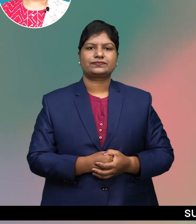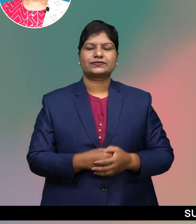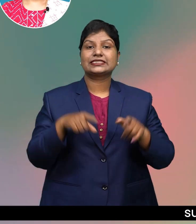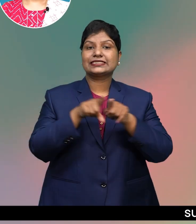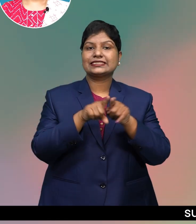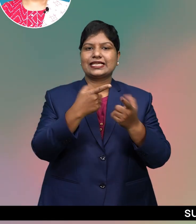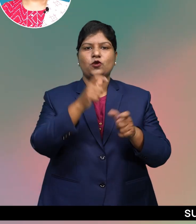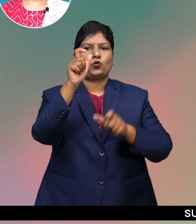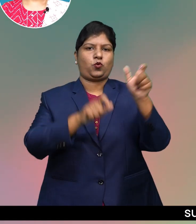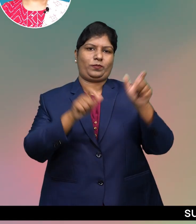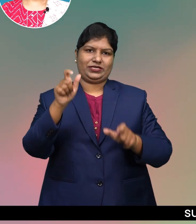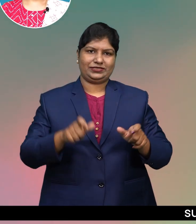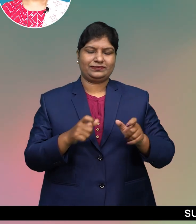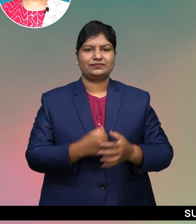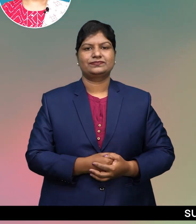such as humans.